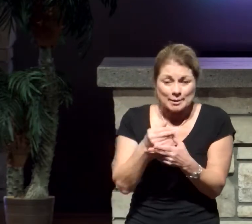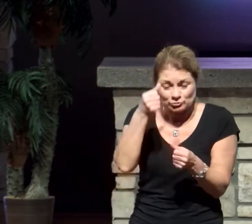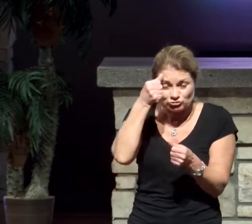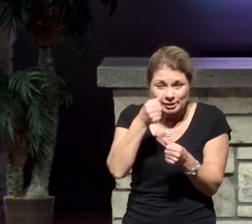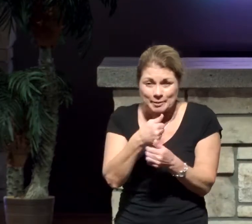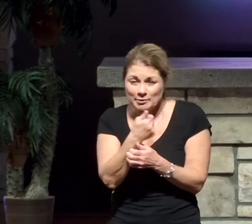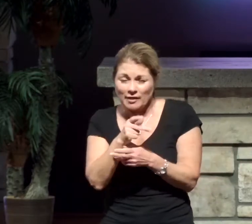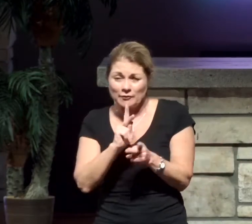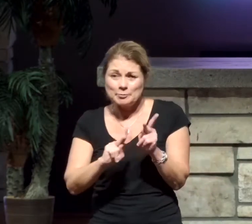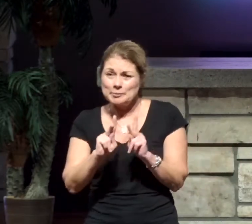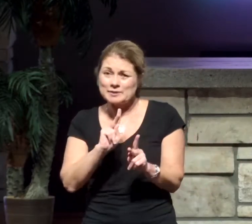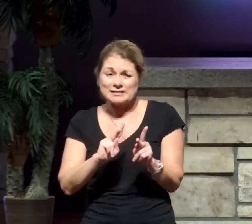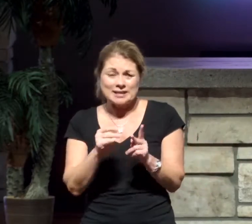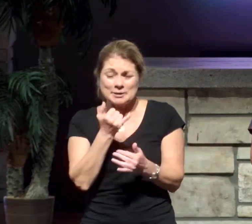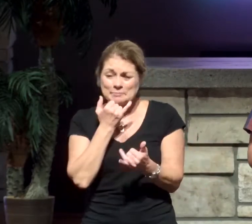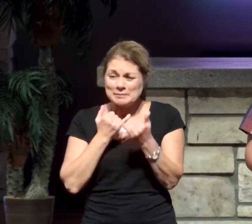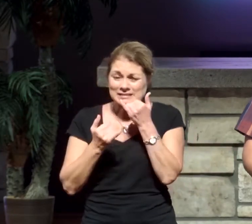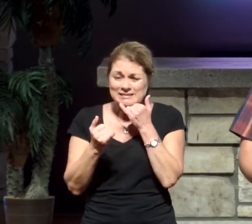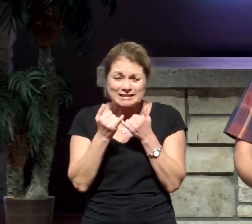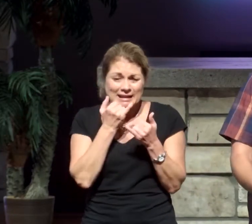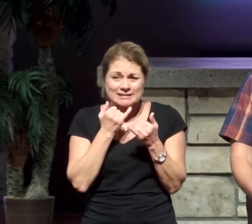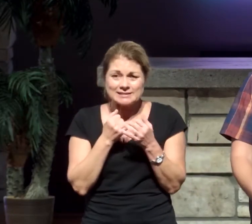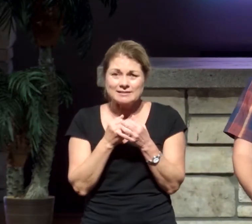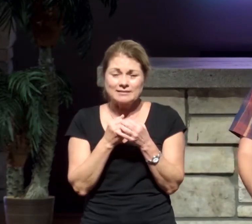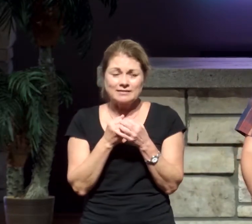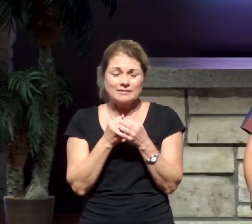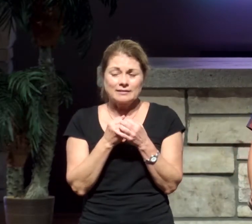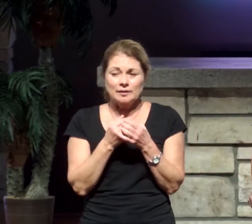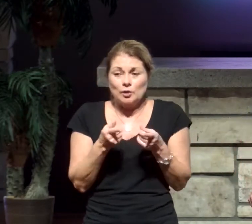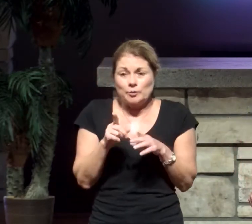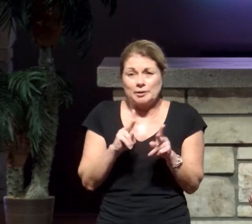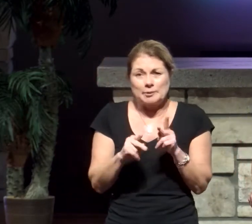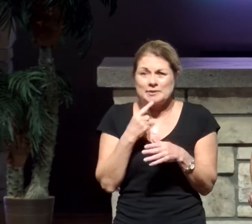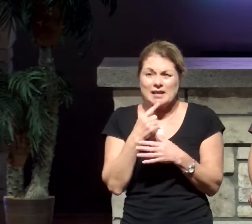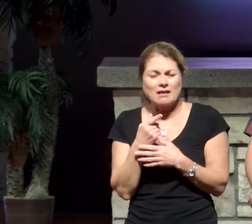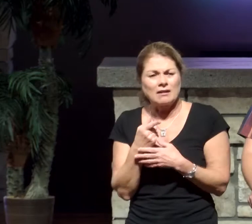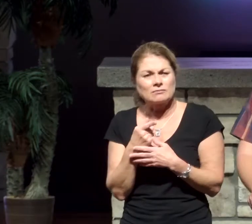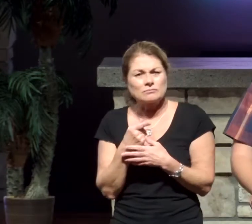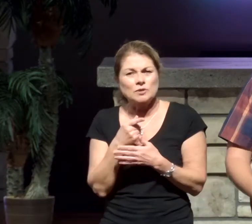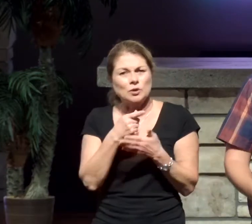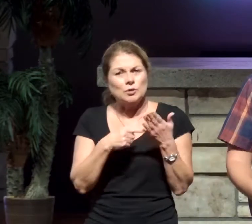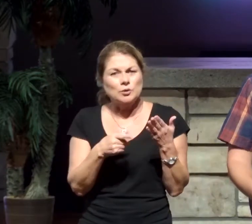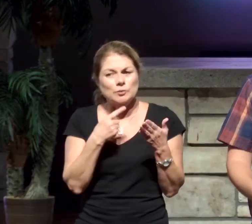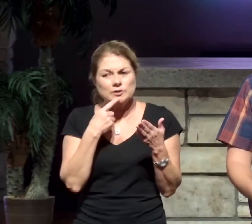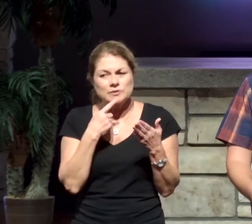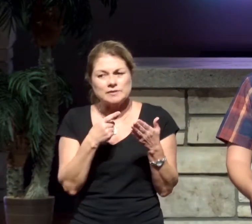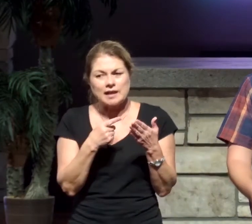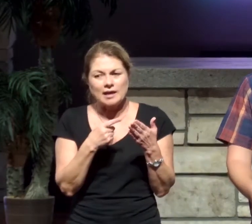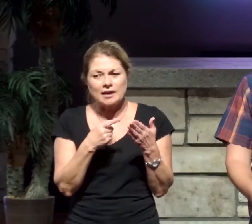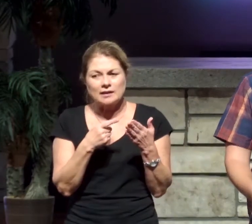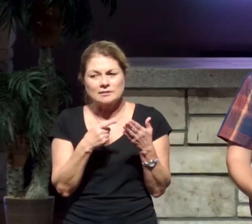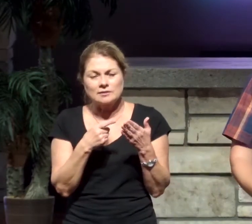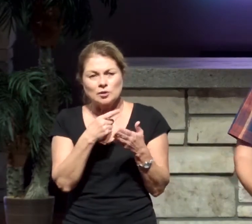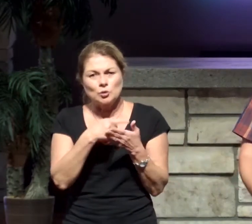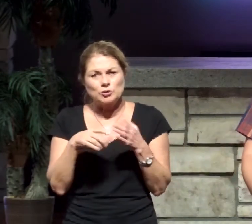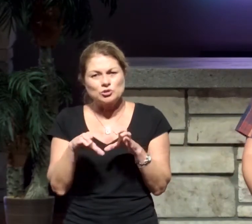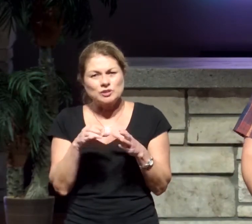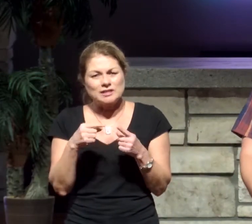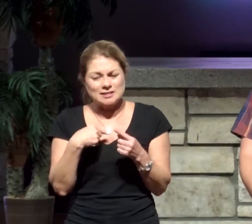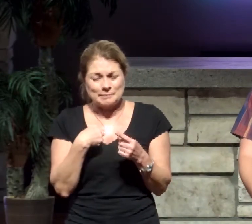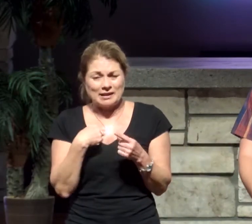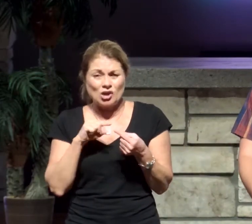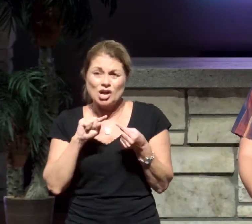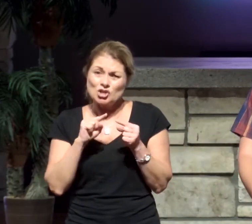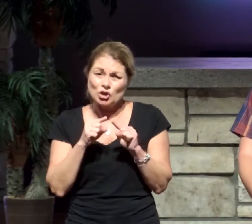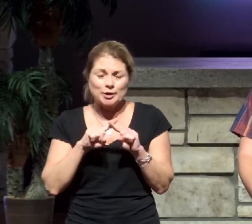wrongs. That when people say, hey, what you said to me hurt, what you did to me hurt, but I